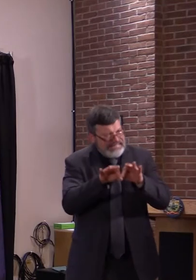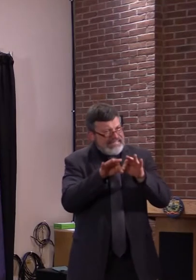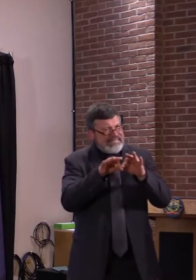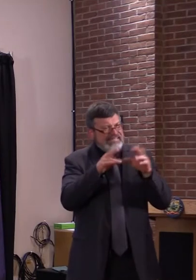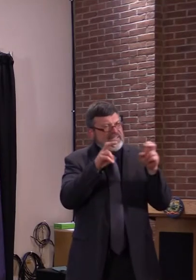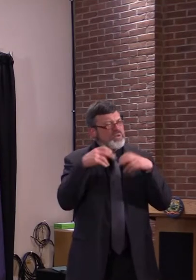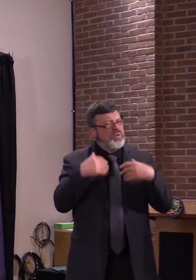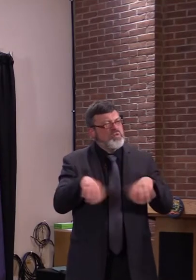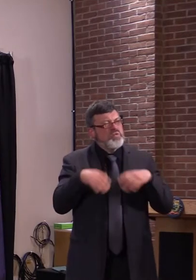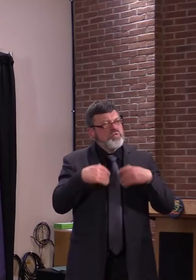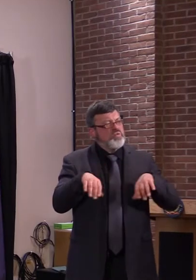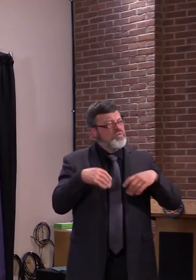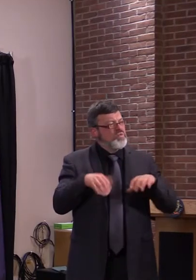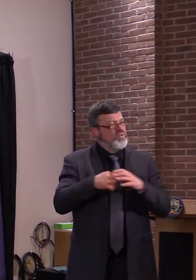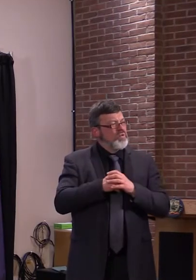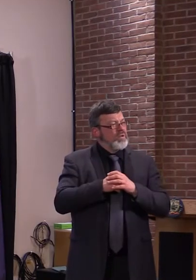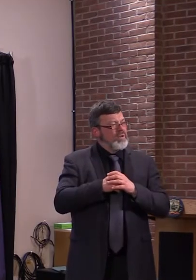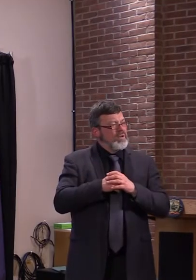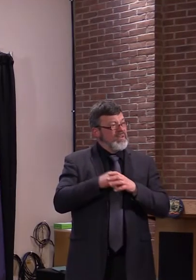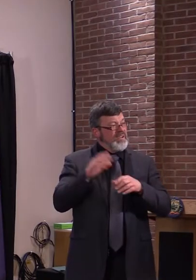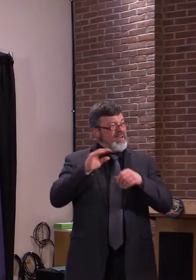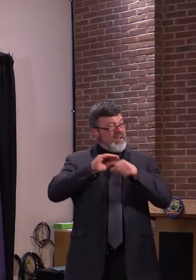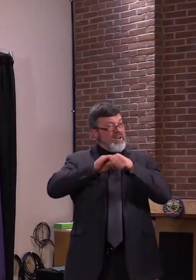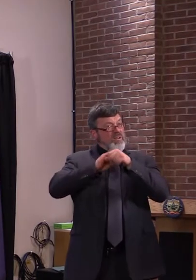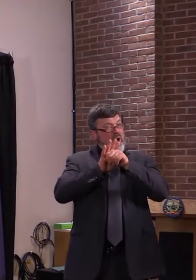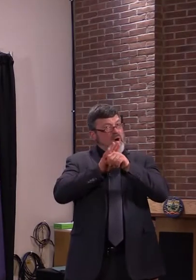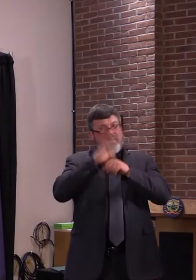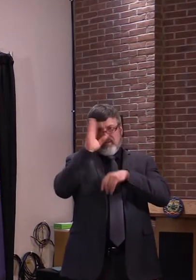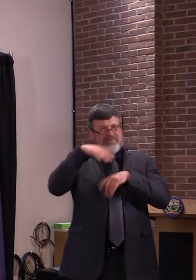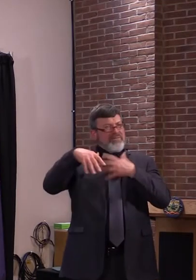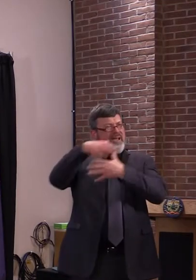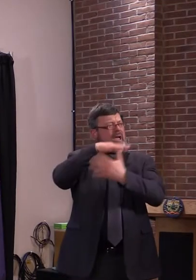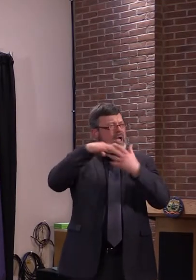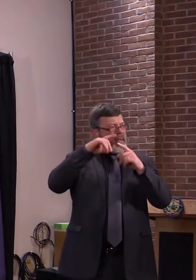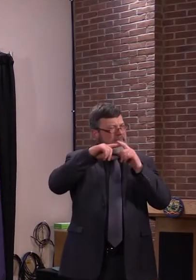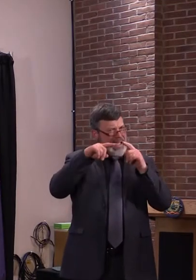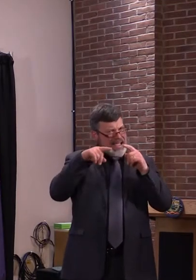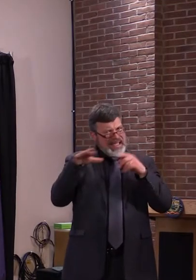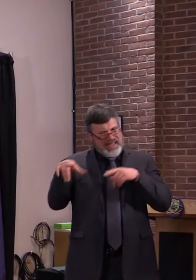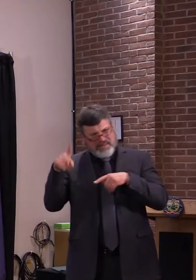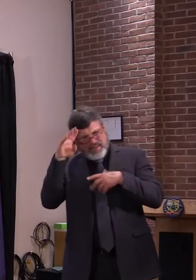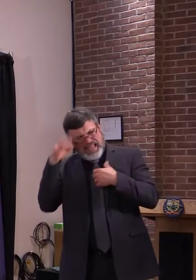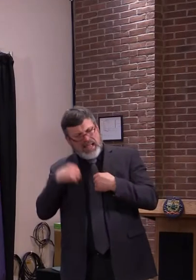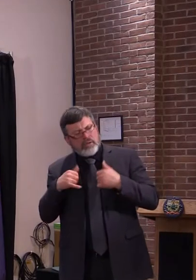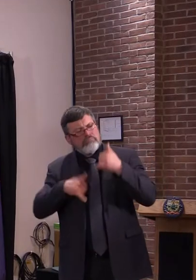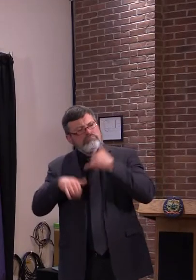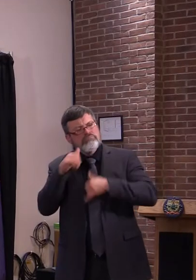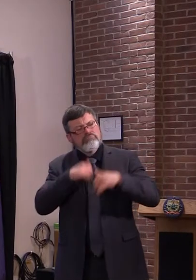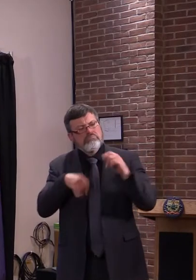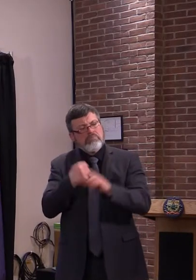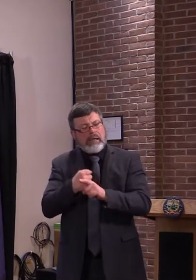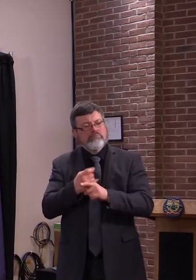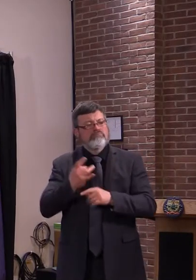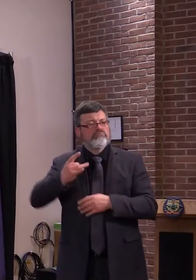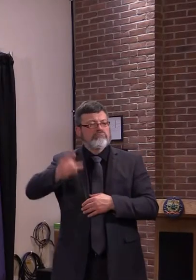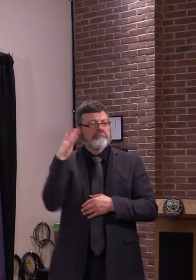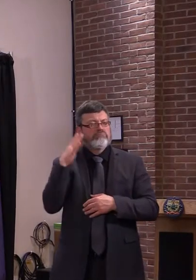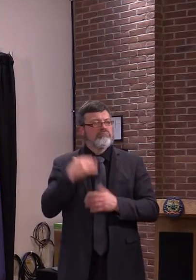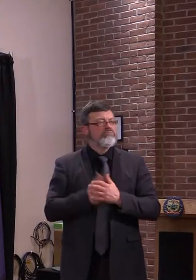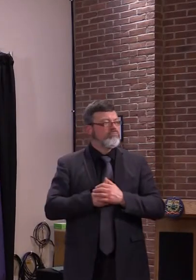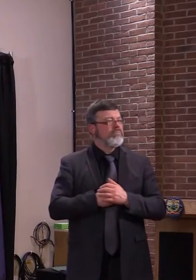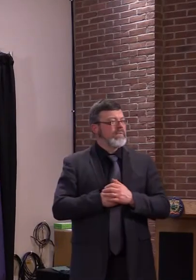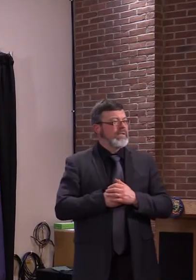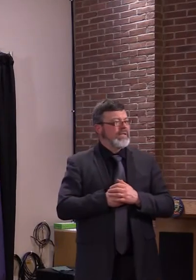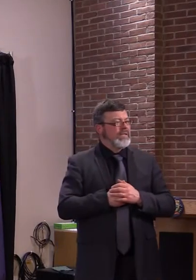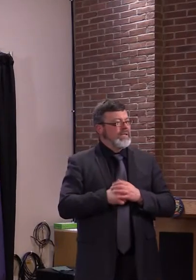lives with all of our other needs. And please be sure that young females and anyone who may be in